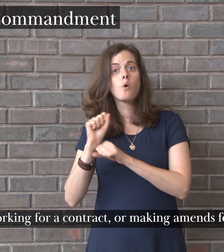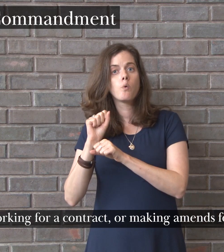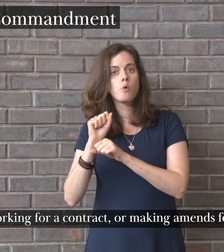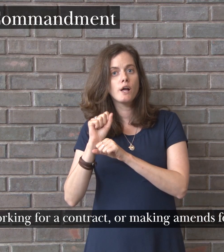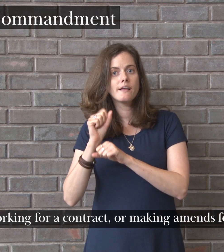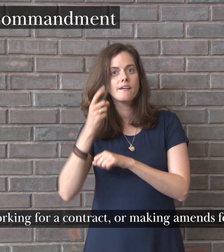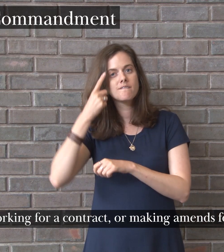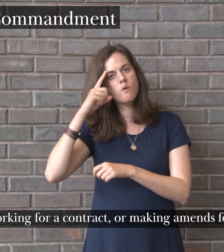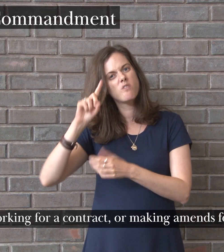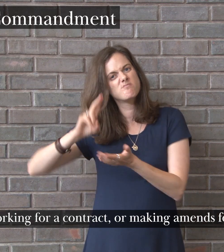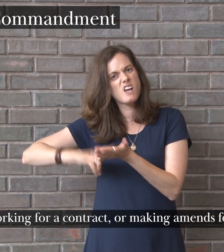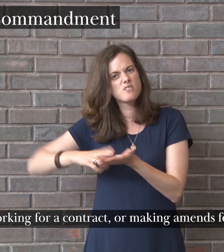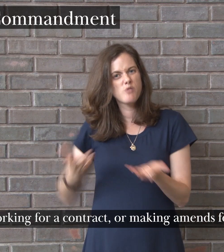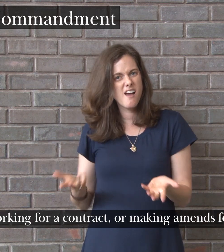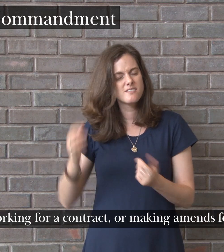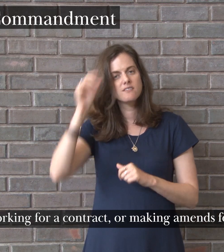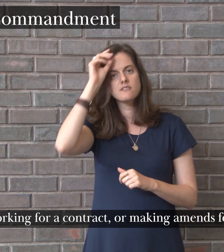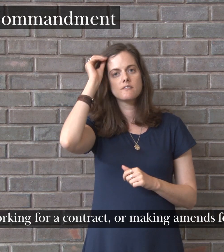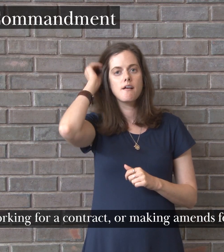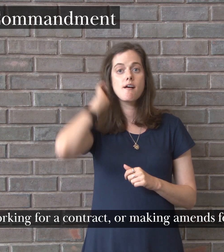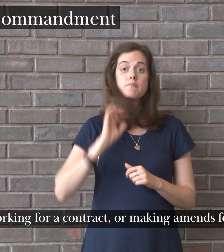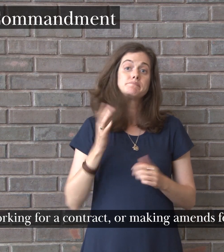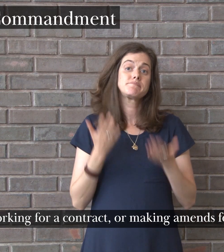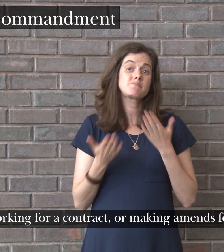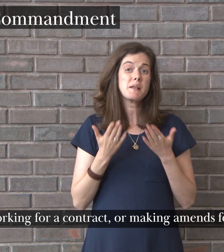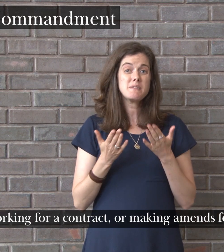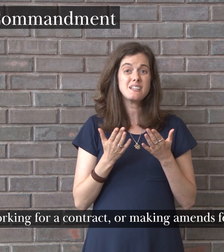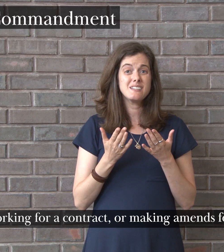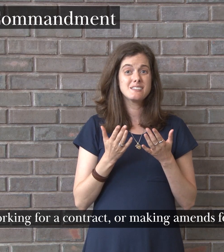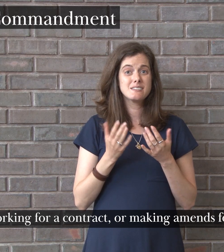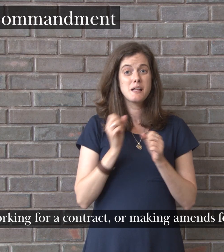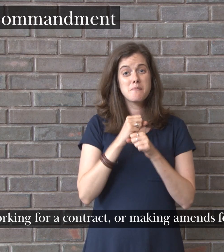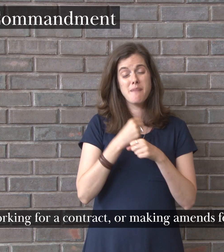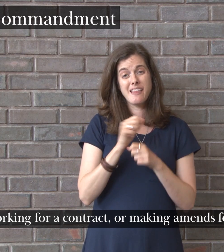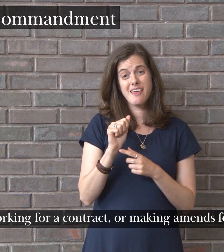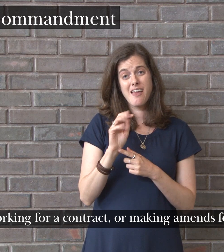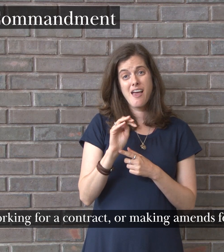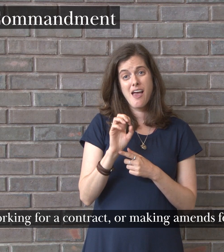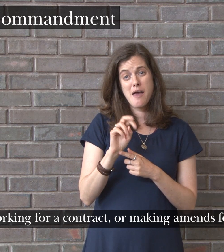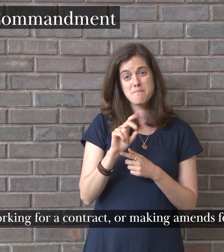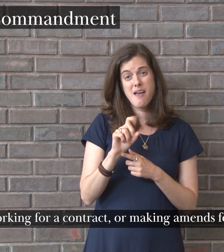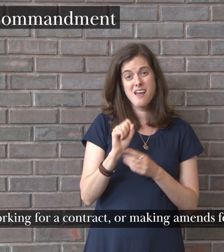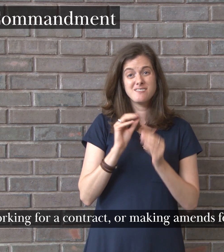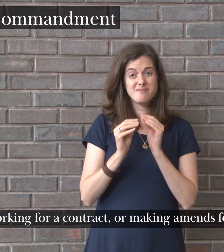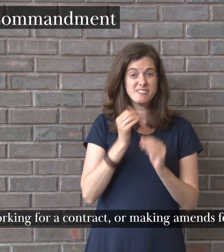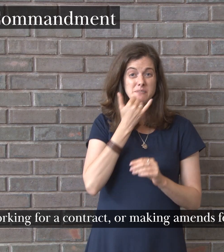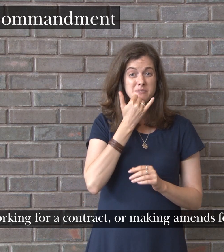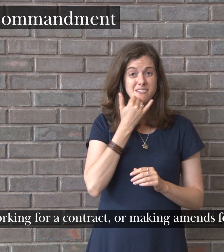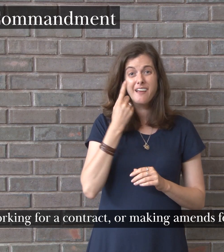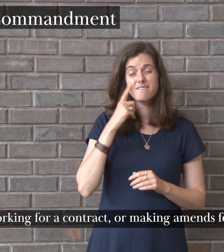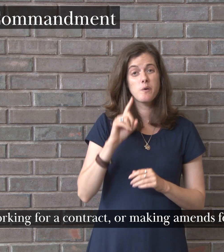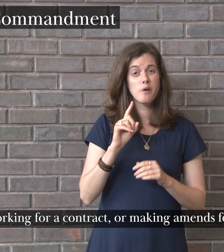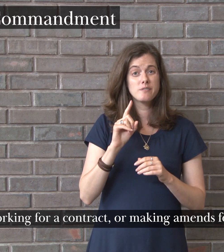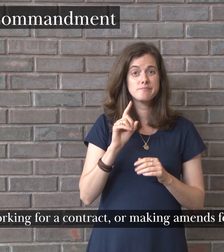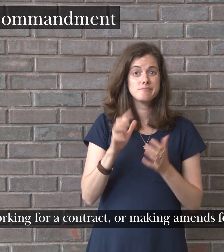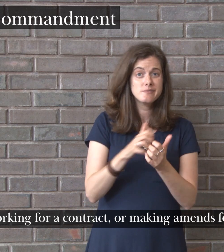working for a contract, or making amends for damage or crime.